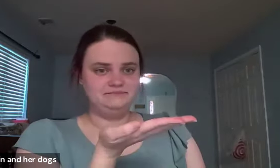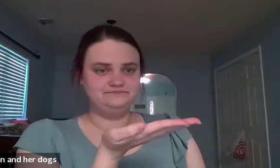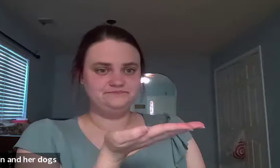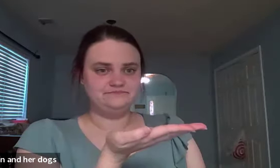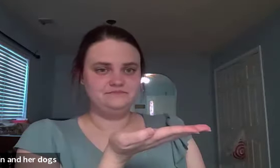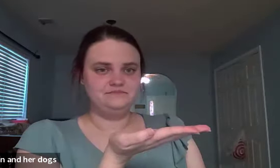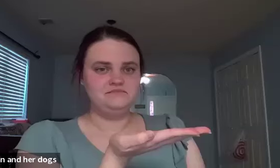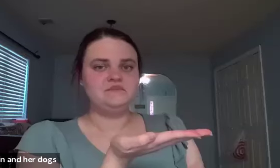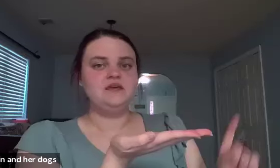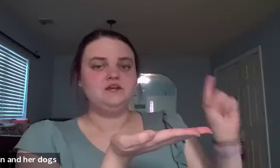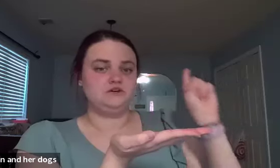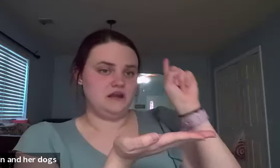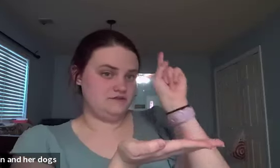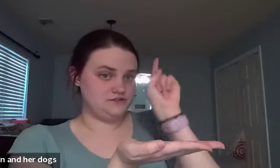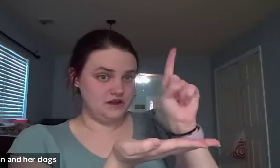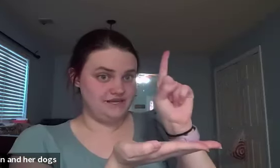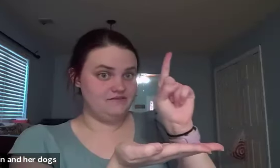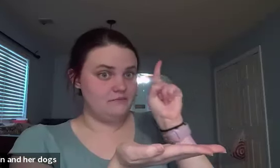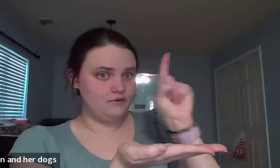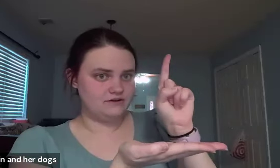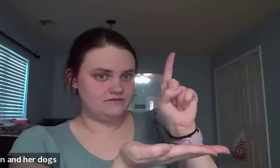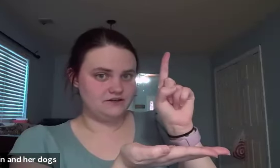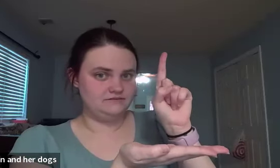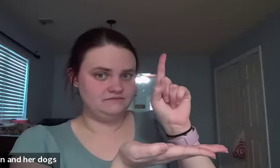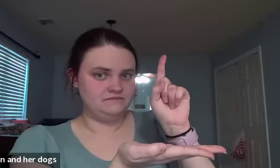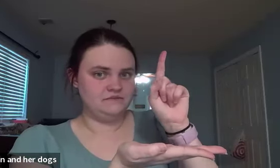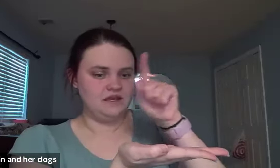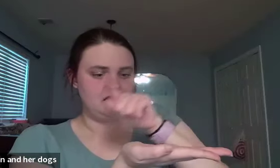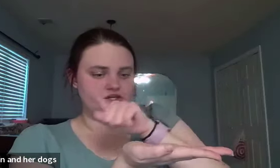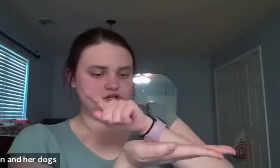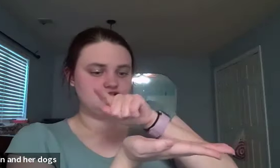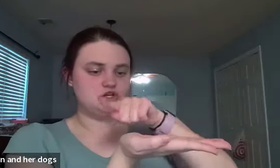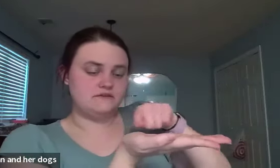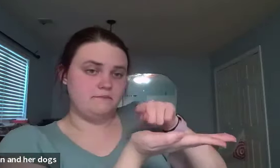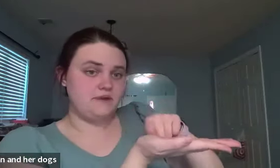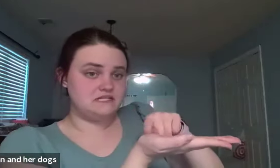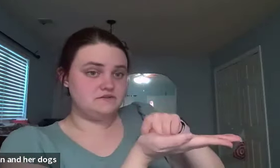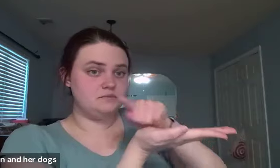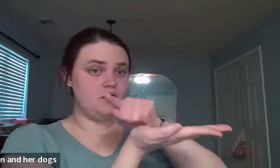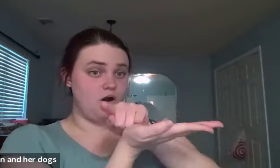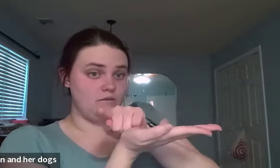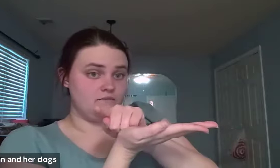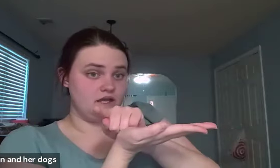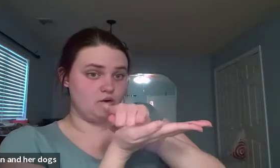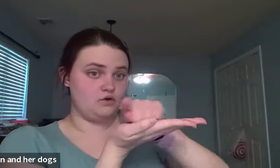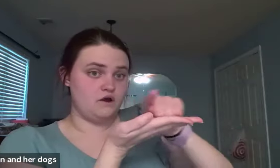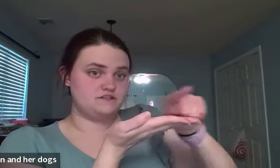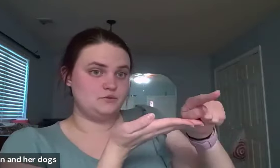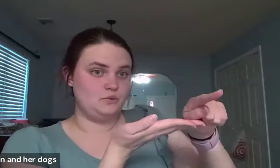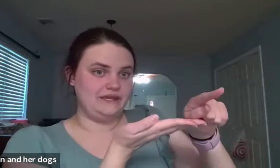again. You're going to have your dominant in that pointer finger, and you're going to start at the base of your palm and go across.